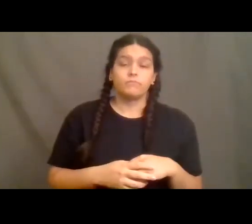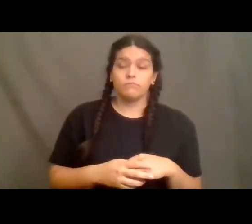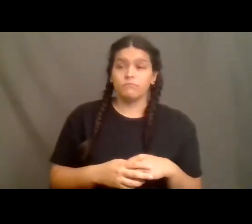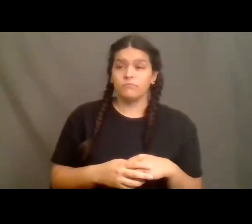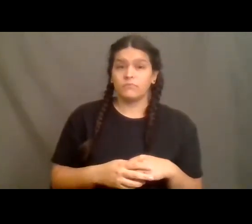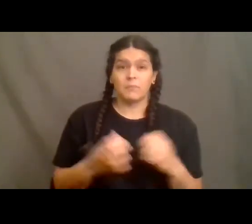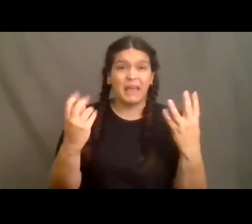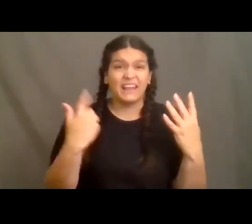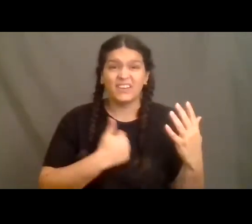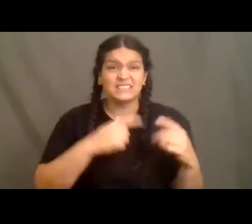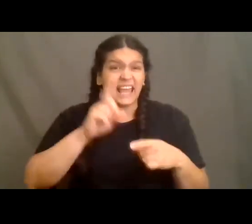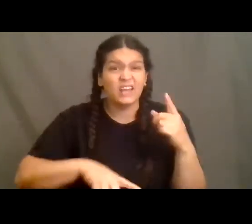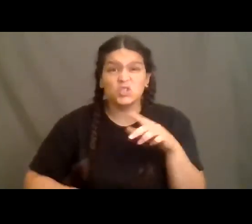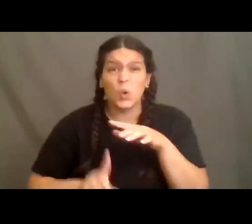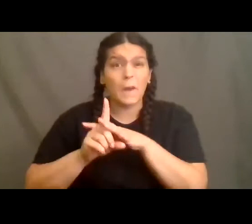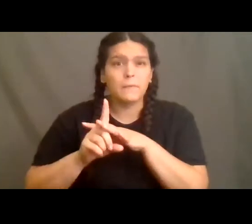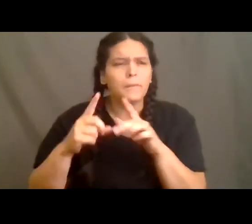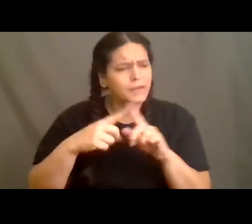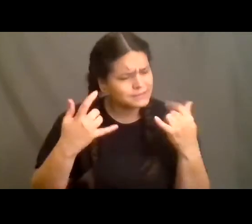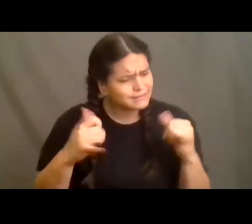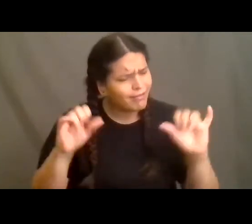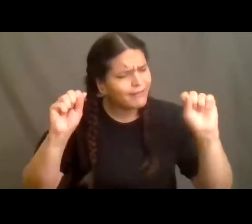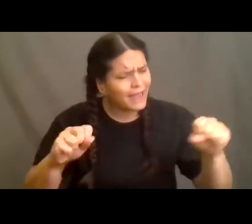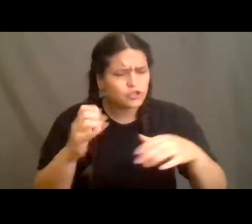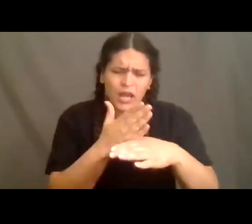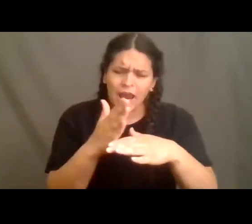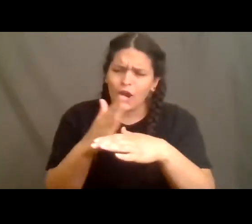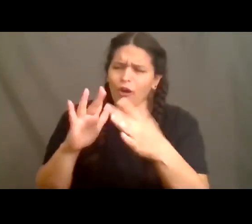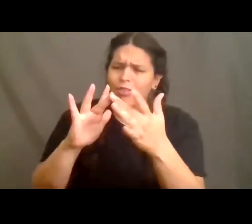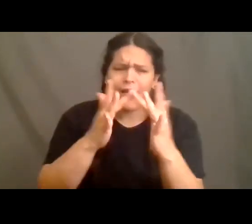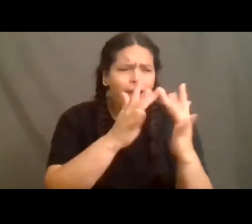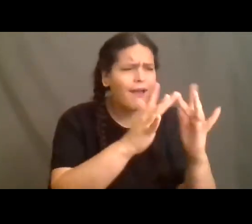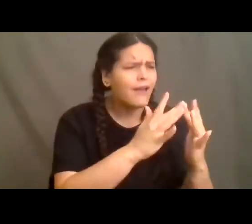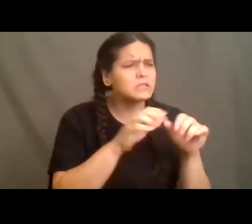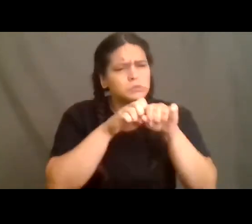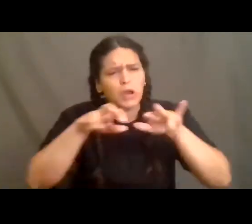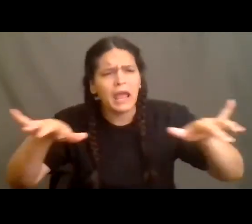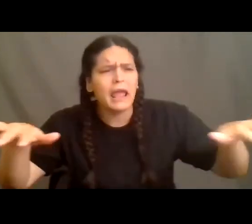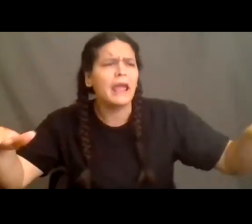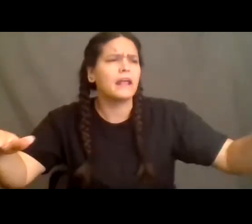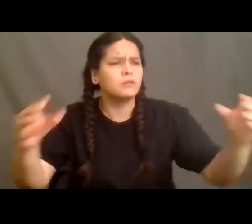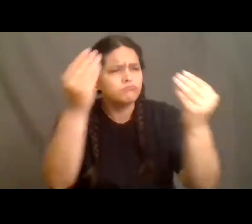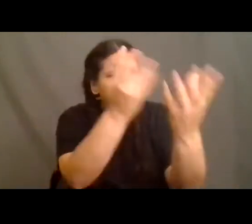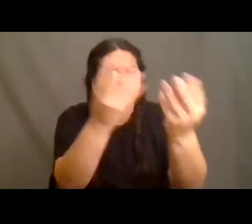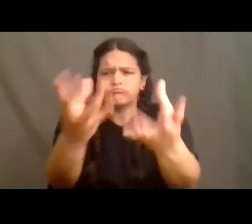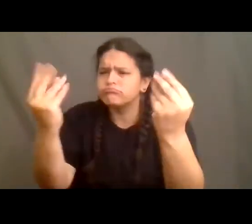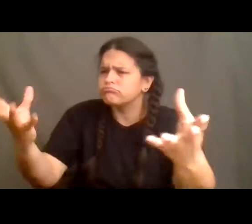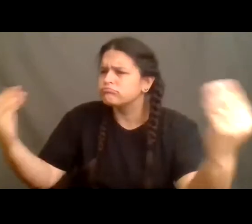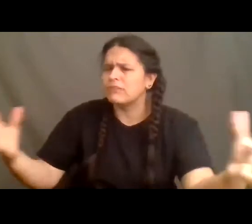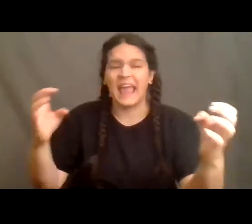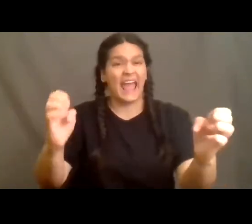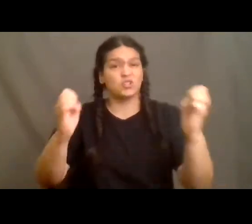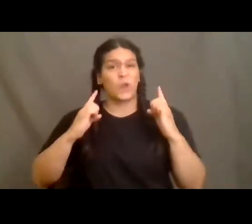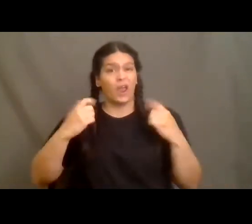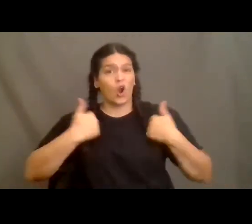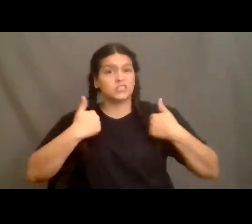home by sharing, you know, through social media and through our prayers and by educating ourselves. And this is